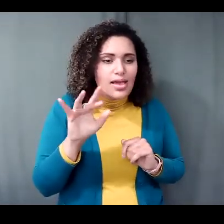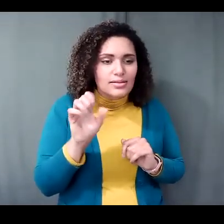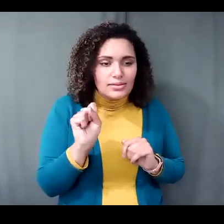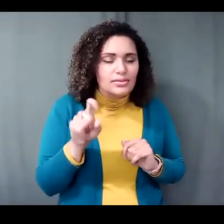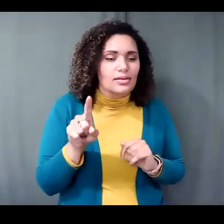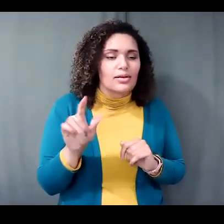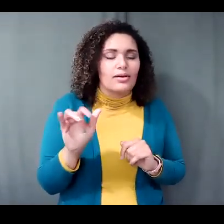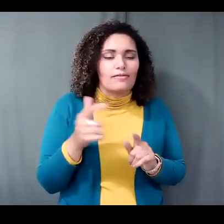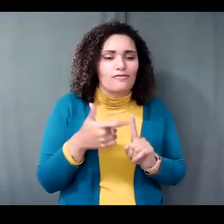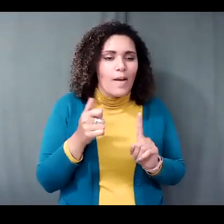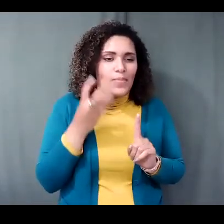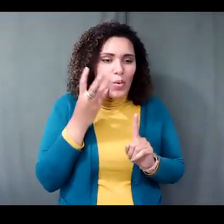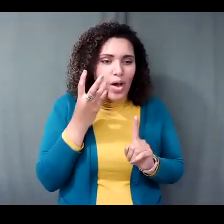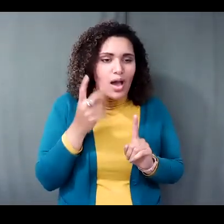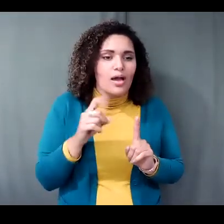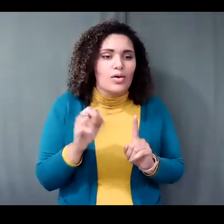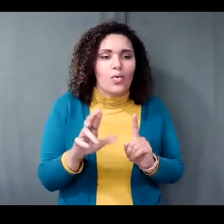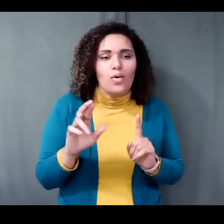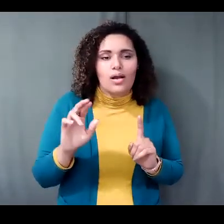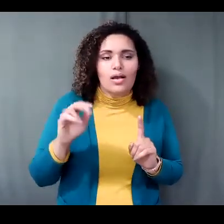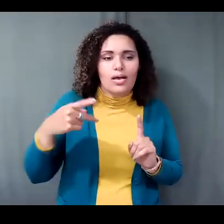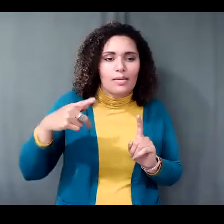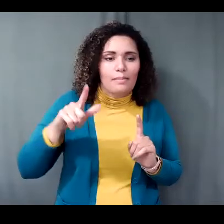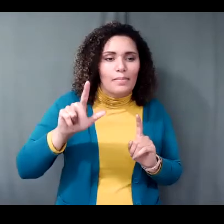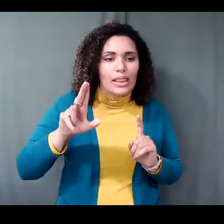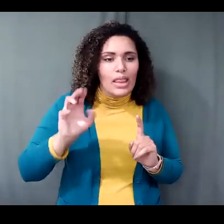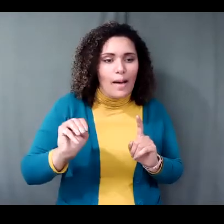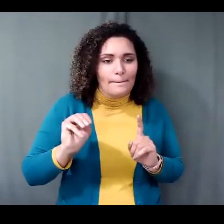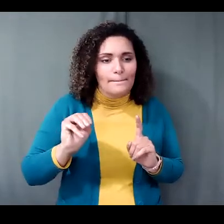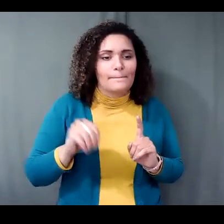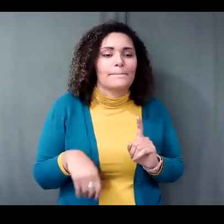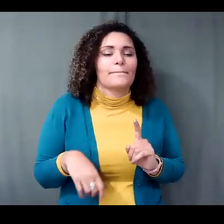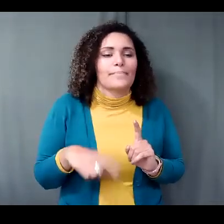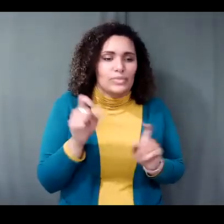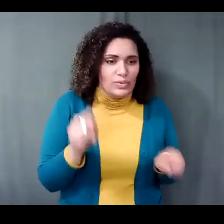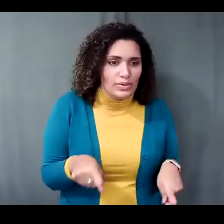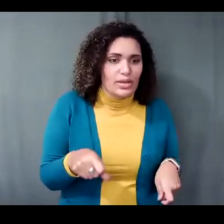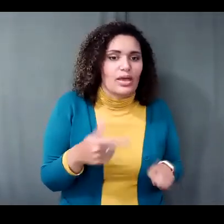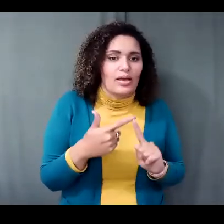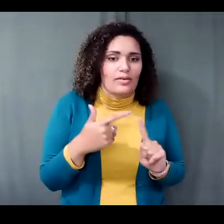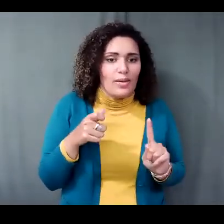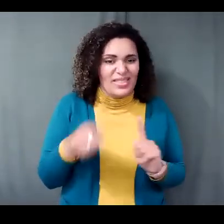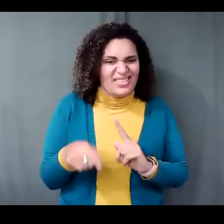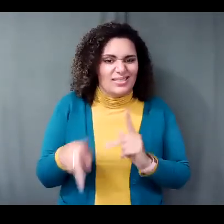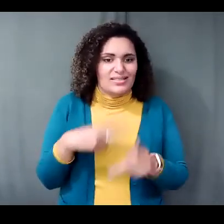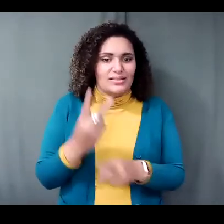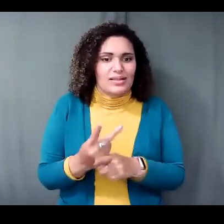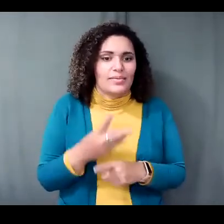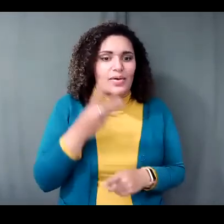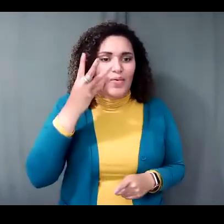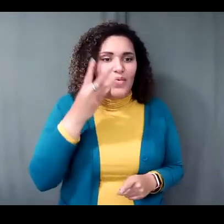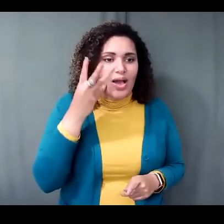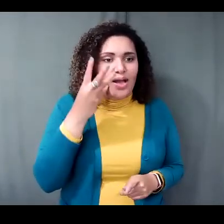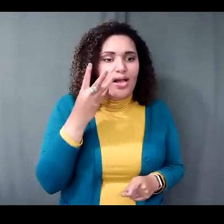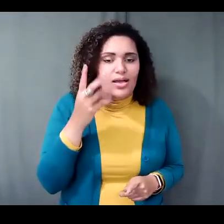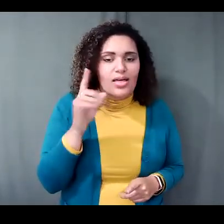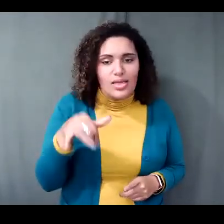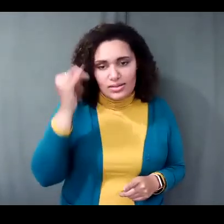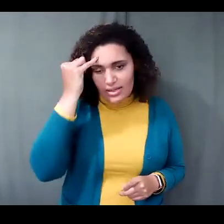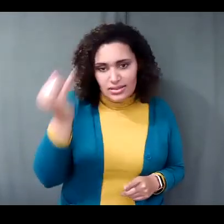of plum sort of characters or things that you can get out of these kind of wines. So, and that's the idea.